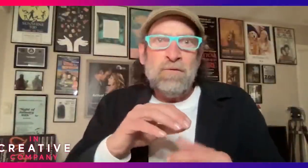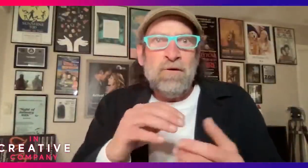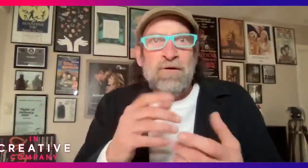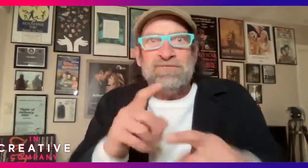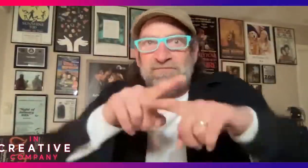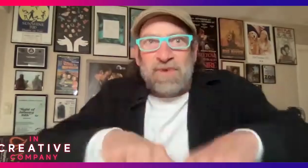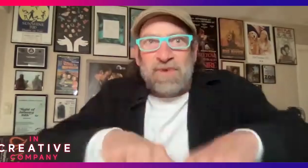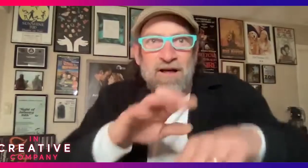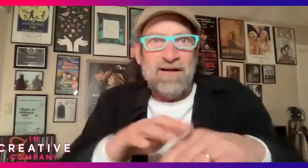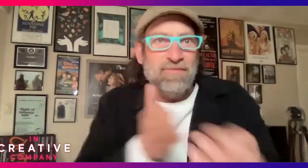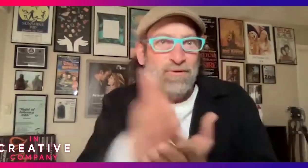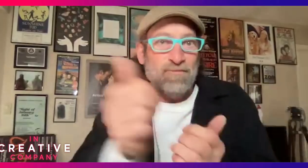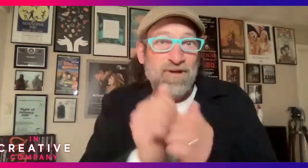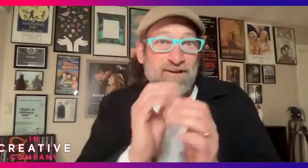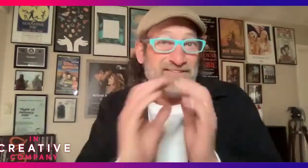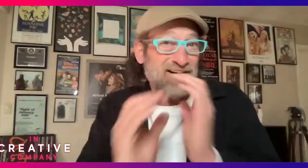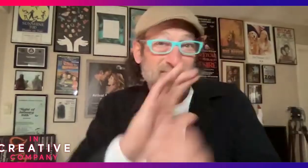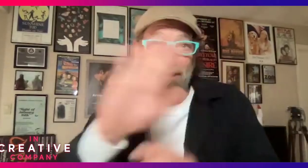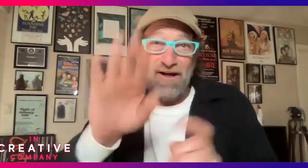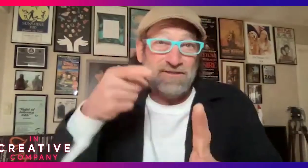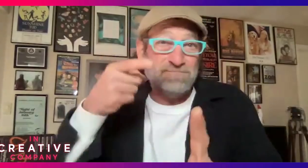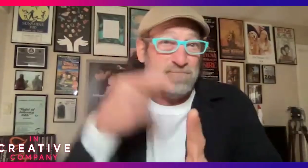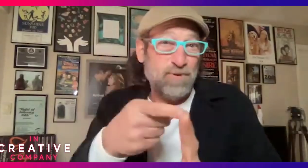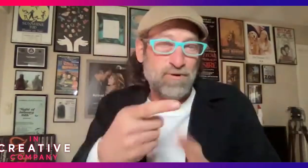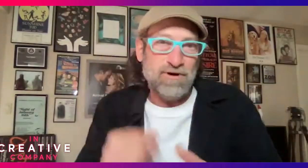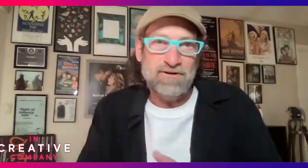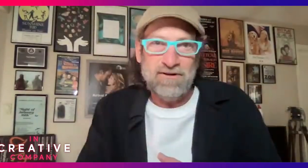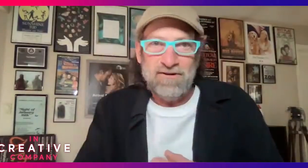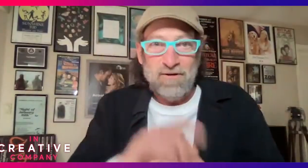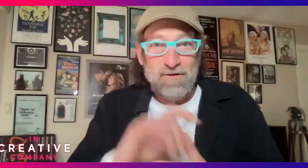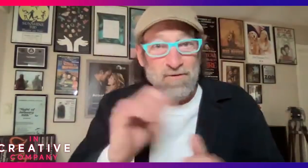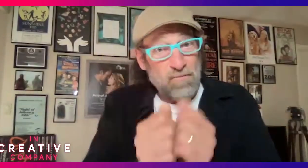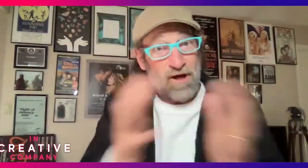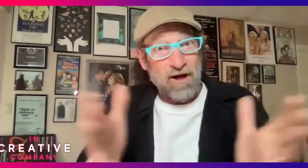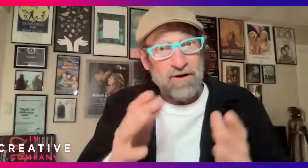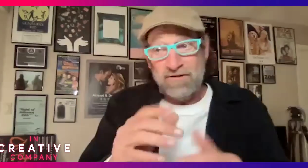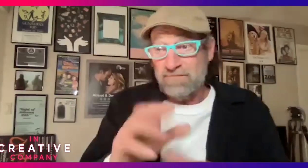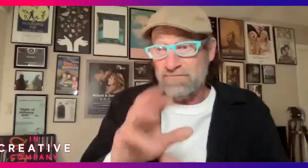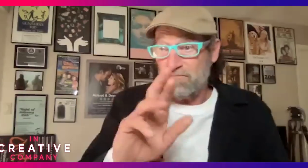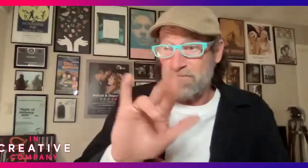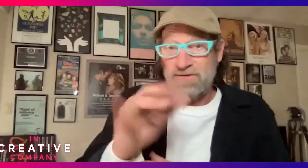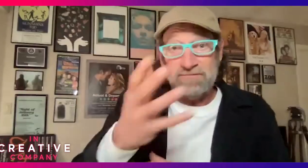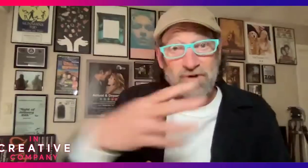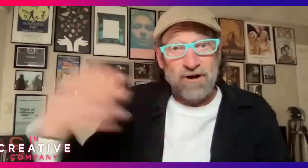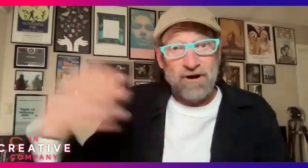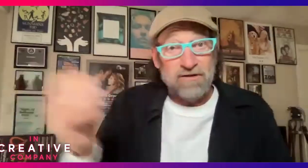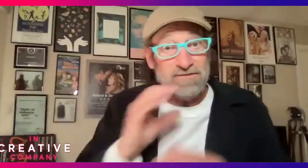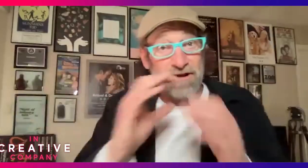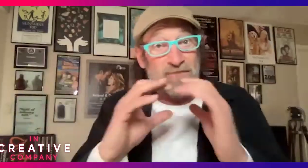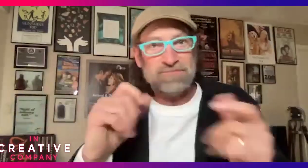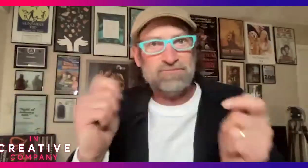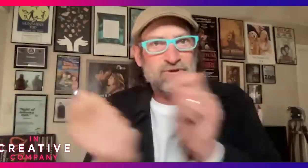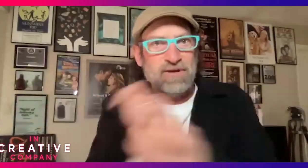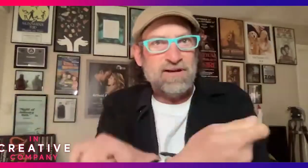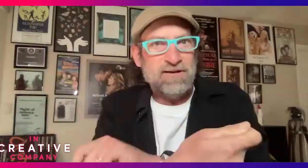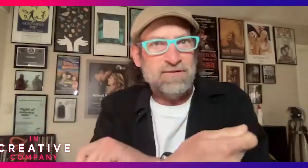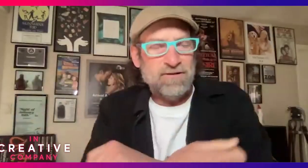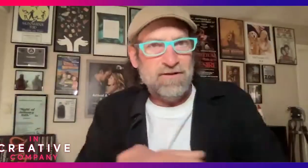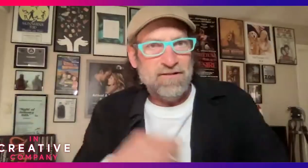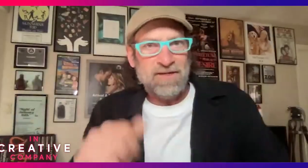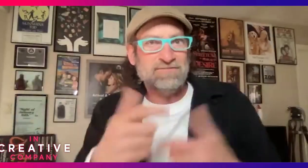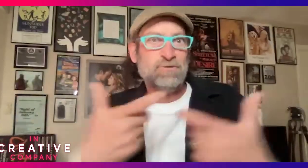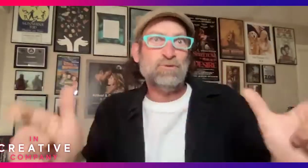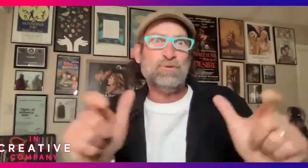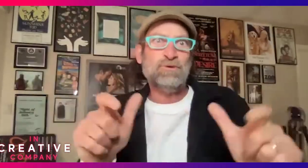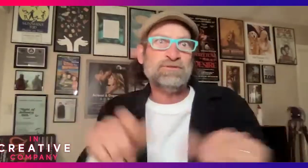CODA is and what their experience must be like. So Frank, as a father, has to obviously communicate with his daughter. And